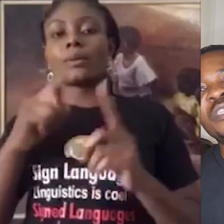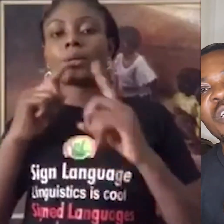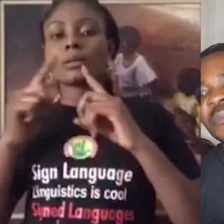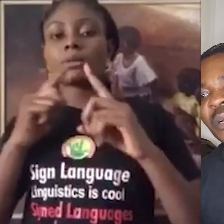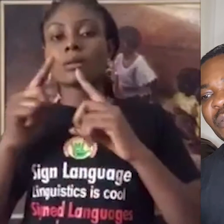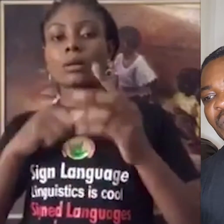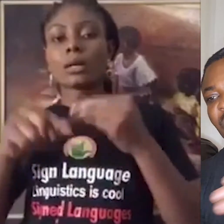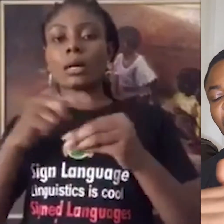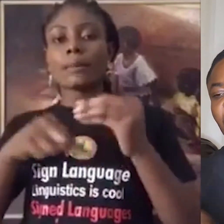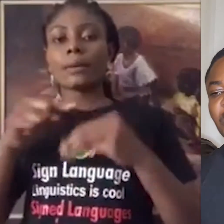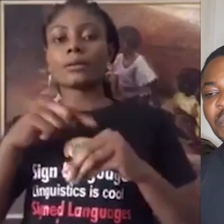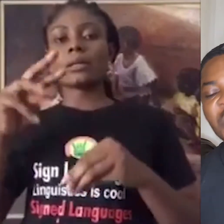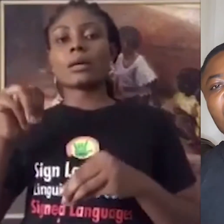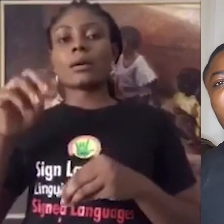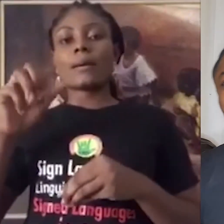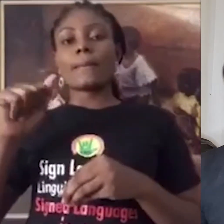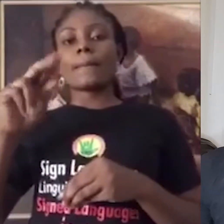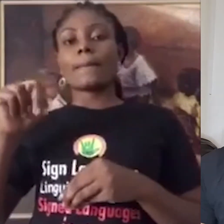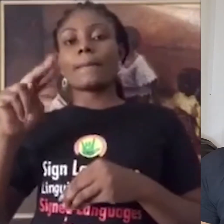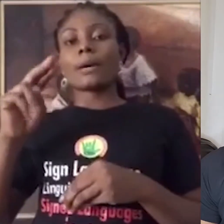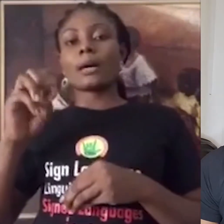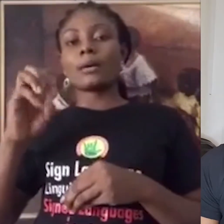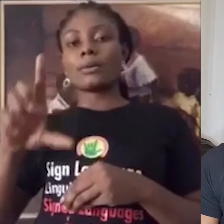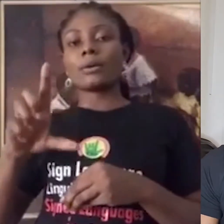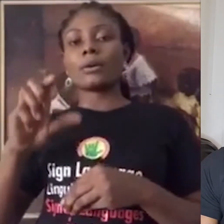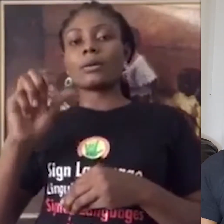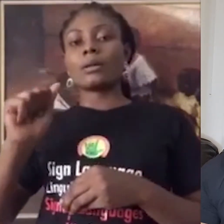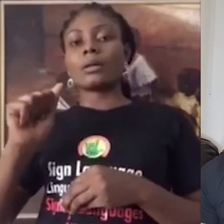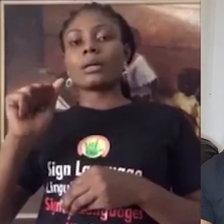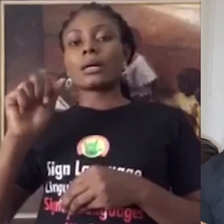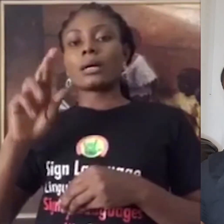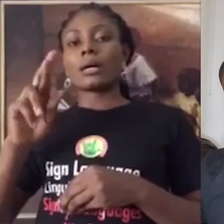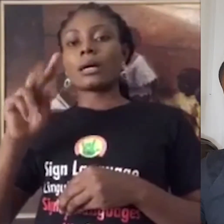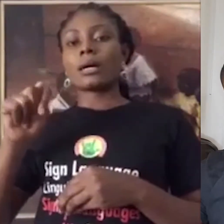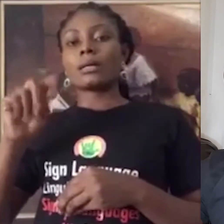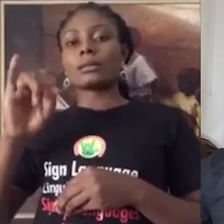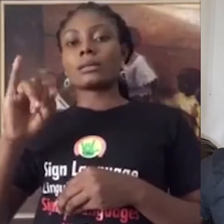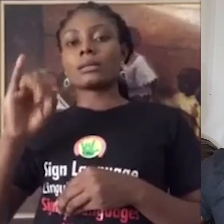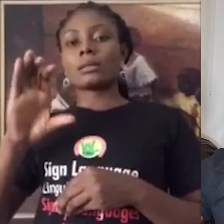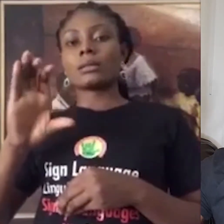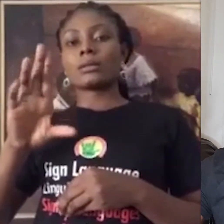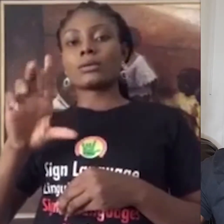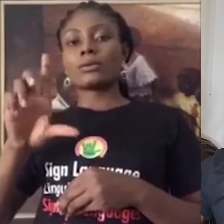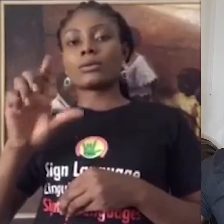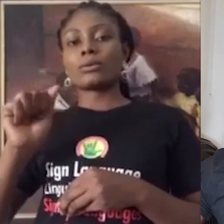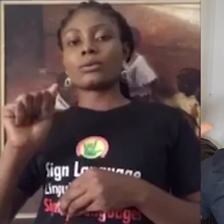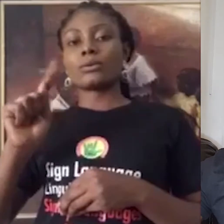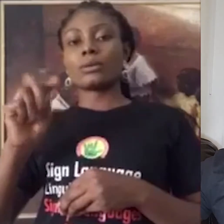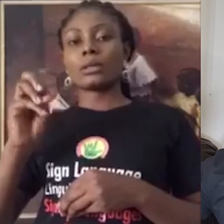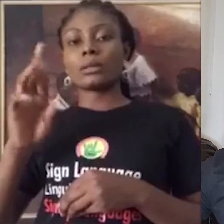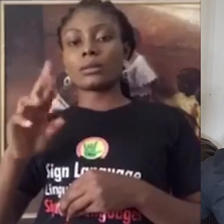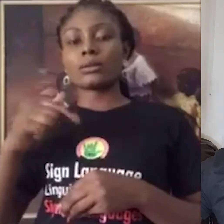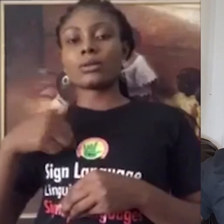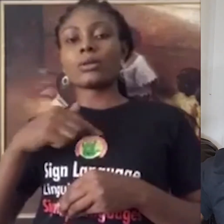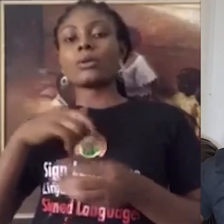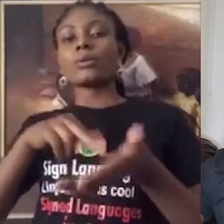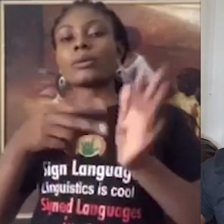When we talk about the manual articulators, we mean the hands. Do your